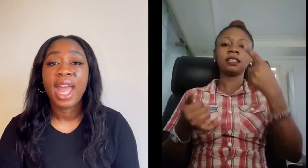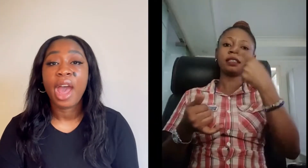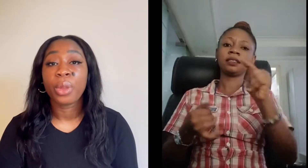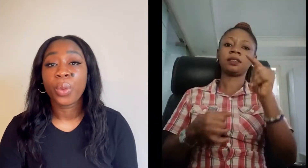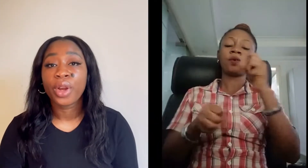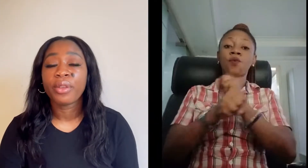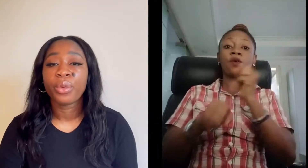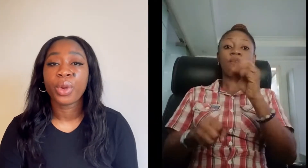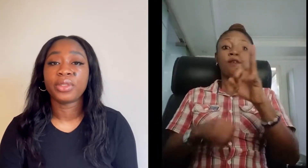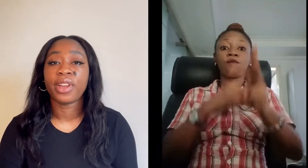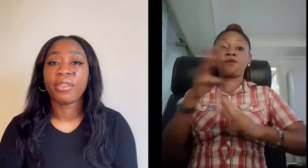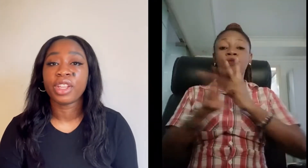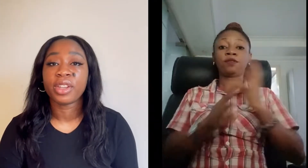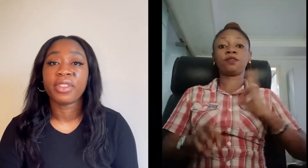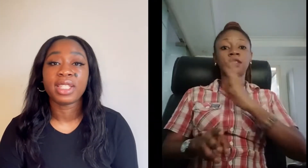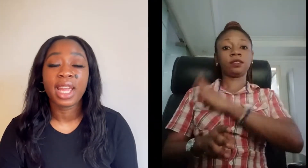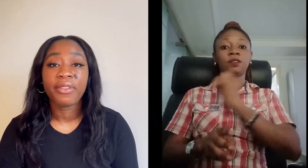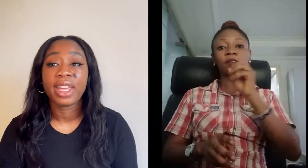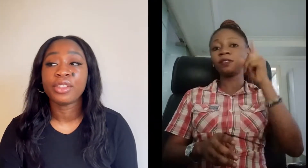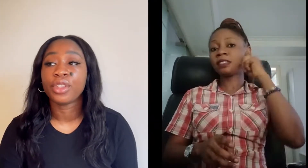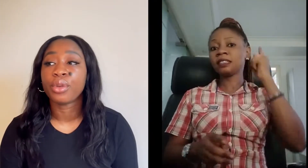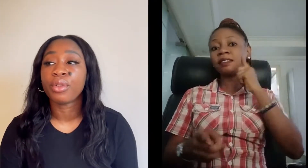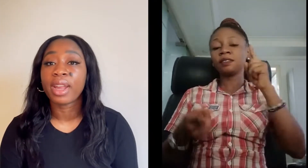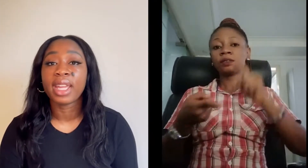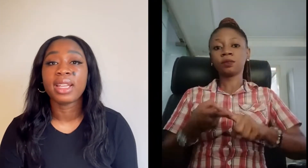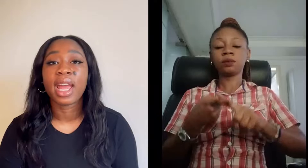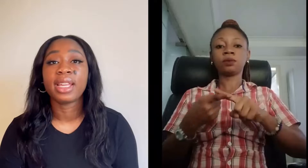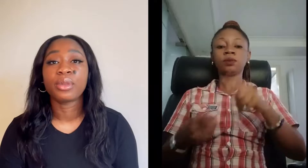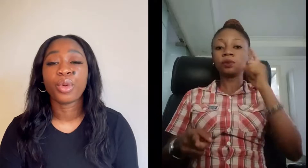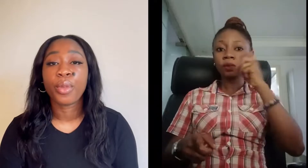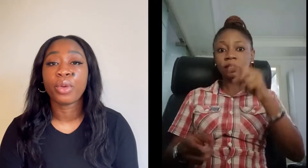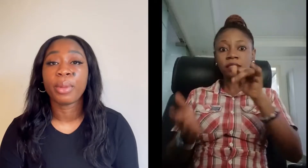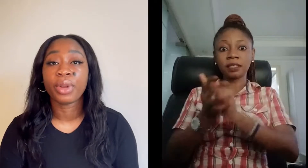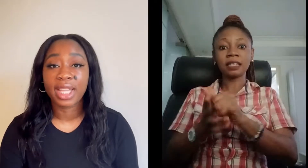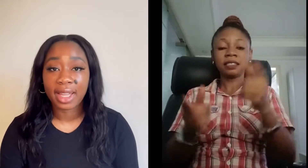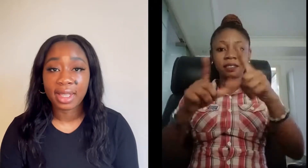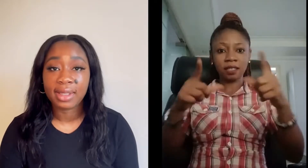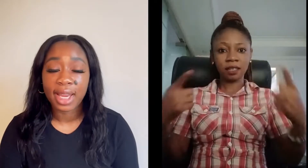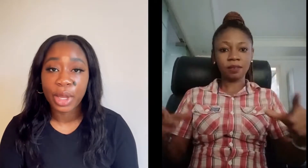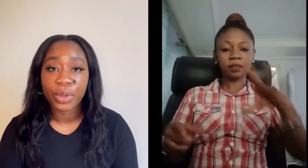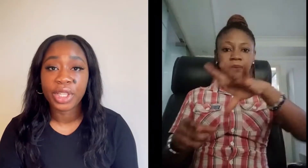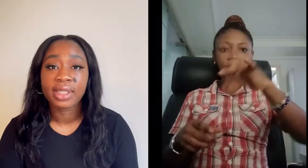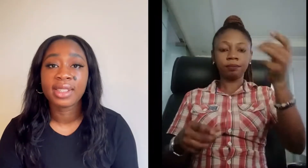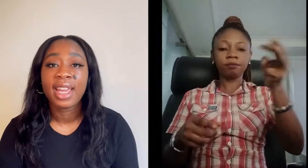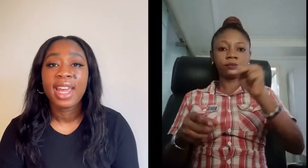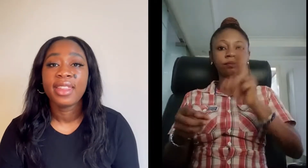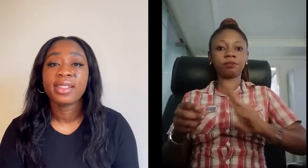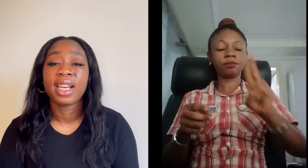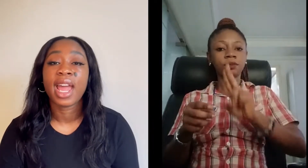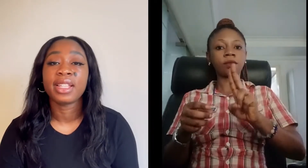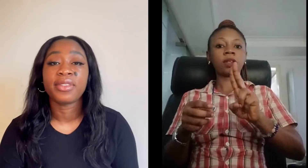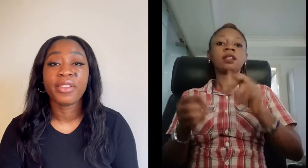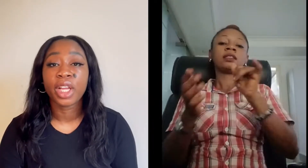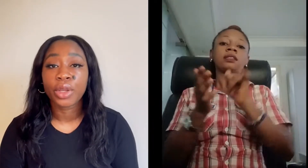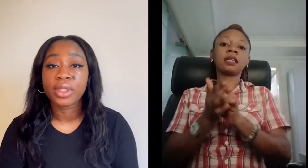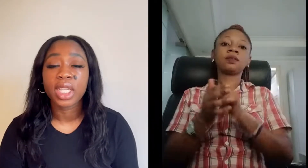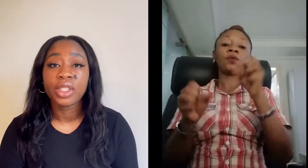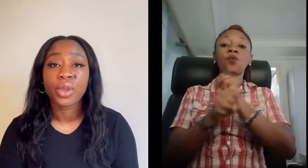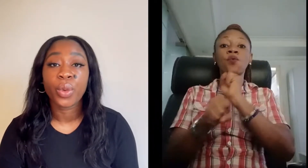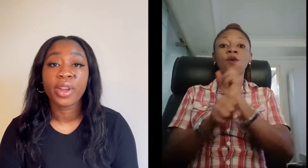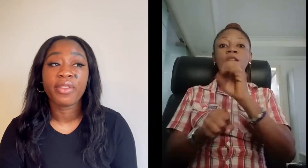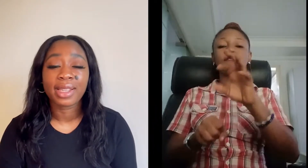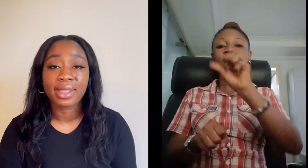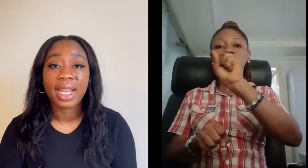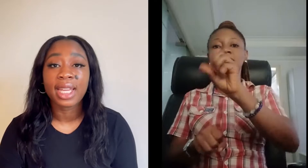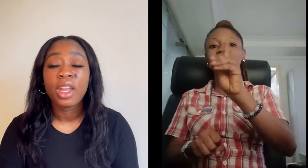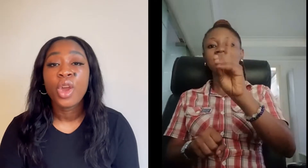world, and the work of the World Federation of the Deaf is to recognize, promote, and protect these sign languages. This aligns very closely to